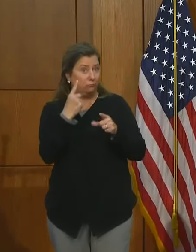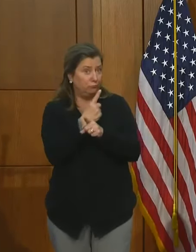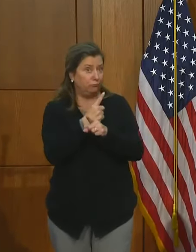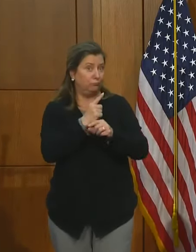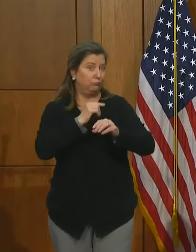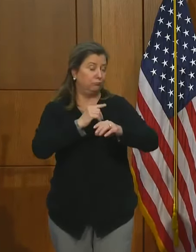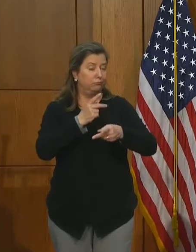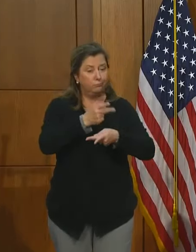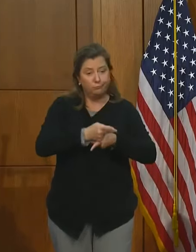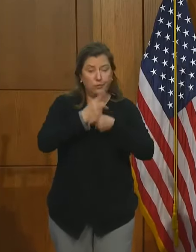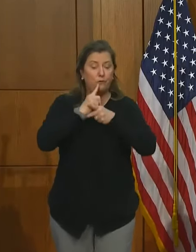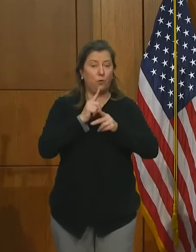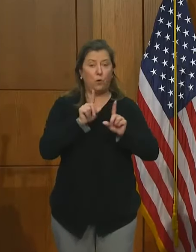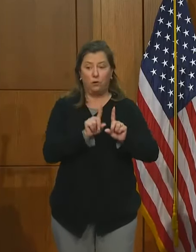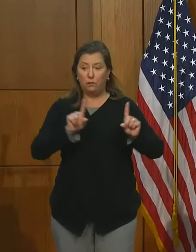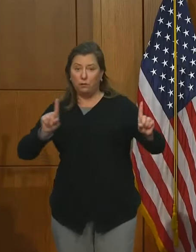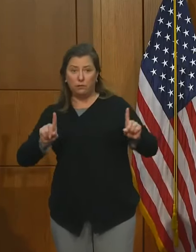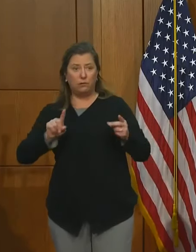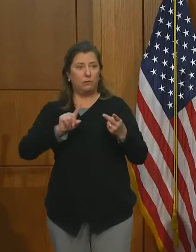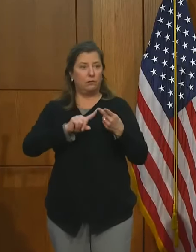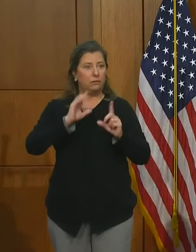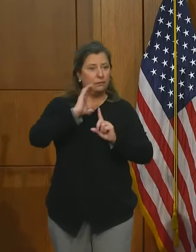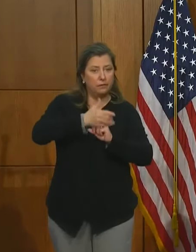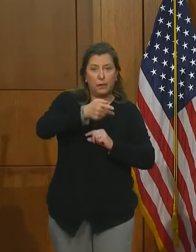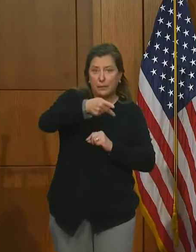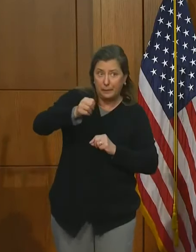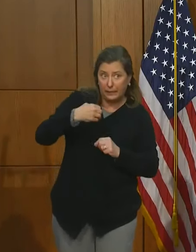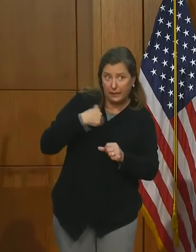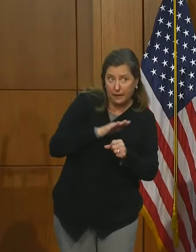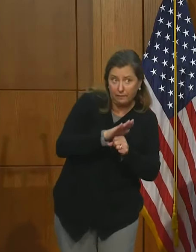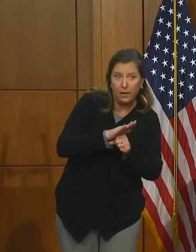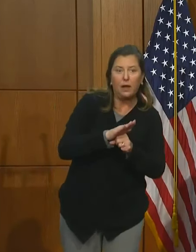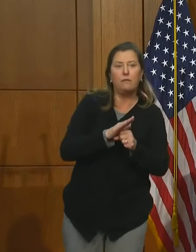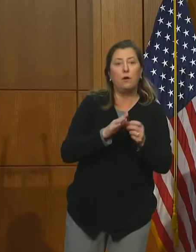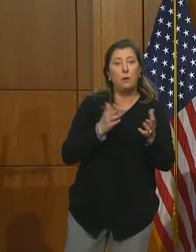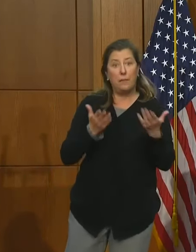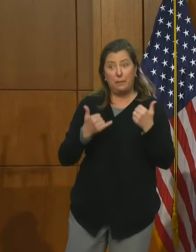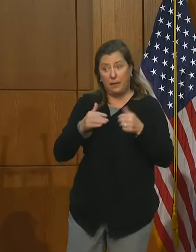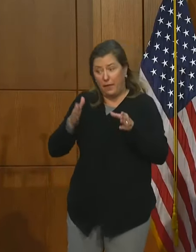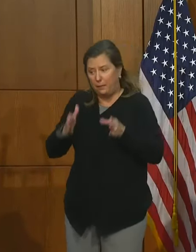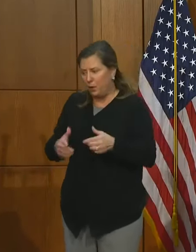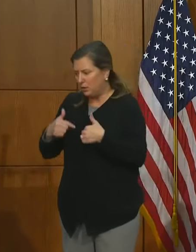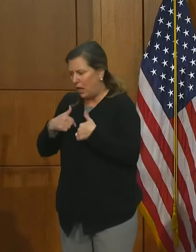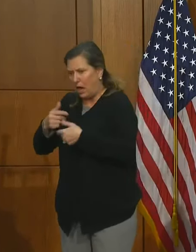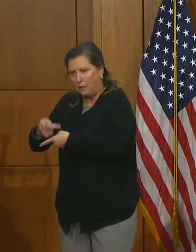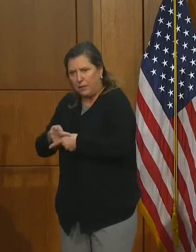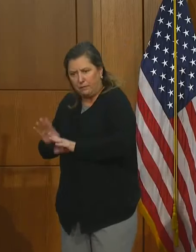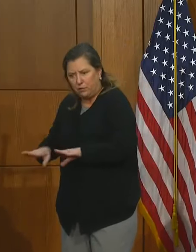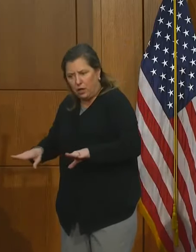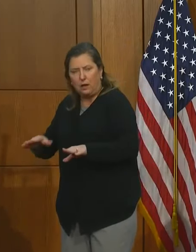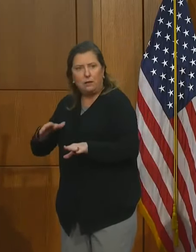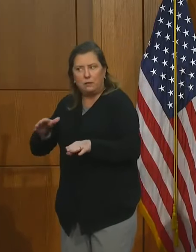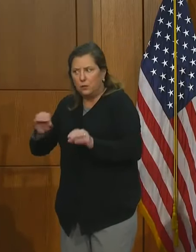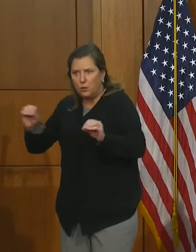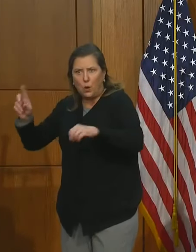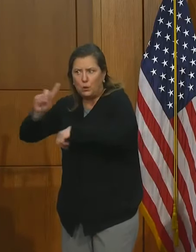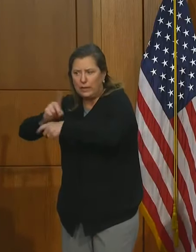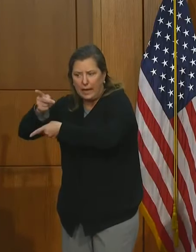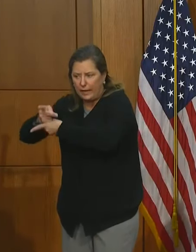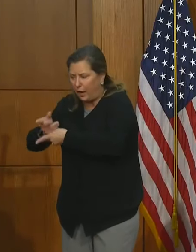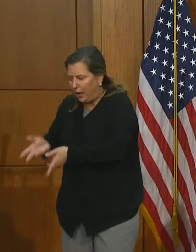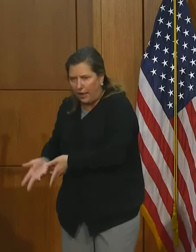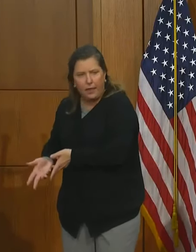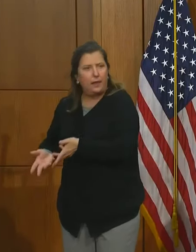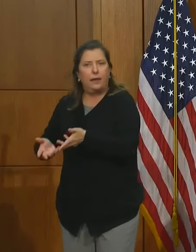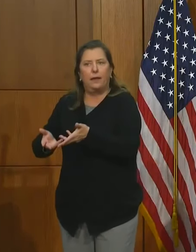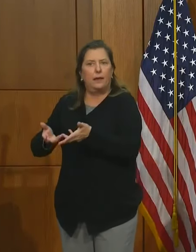with social distancing and PPE to whether someone now is caring for a child whose daycare is otherwise closed and they can't find